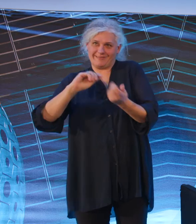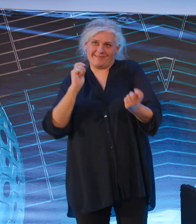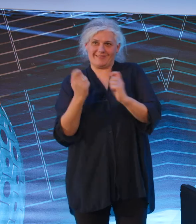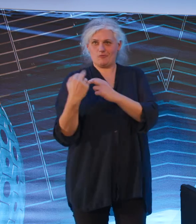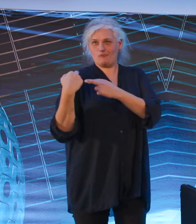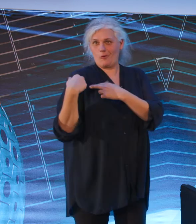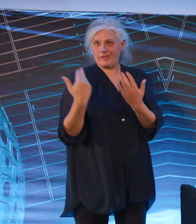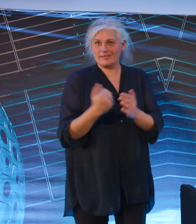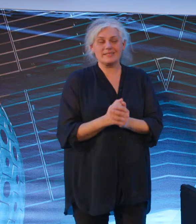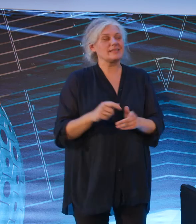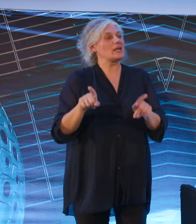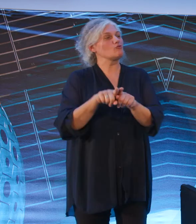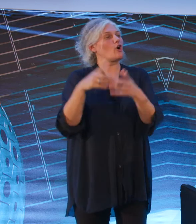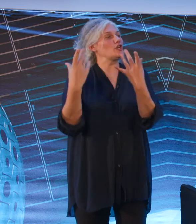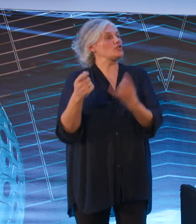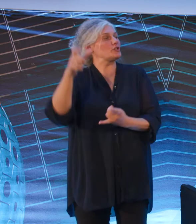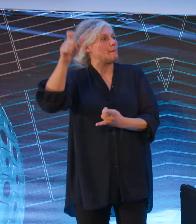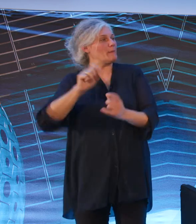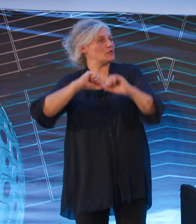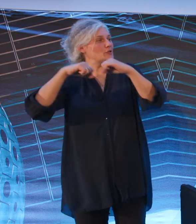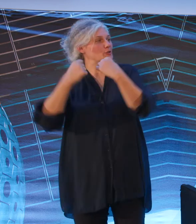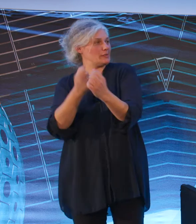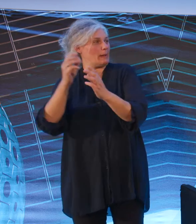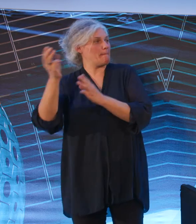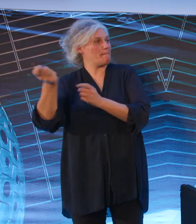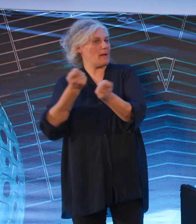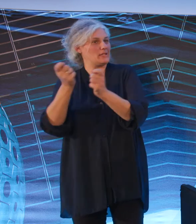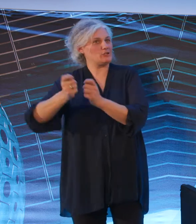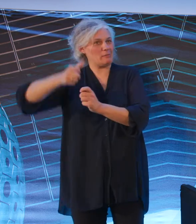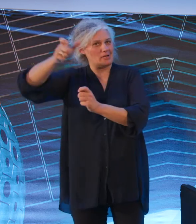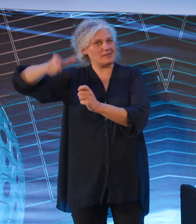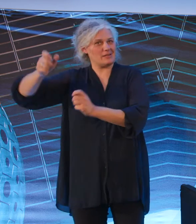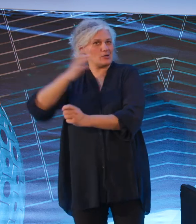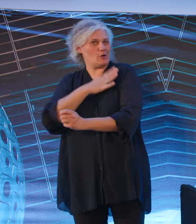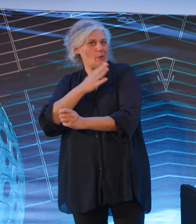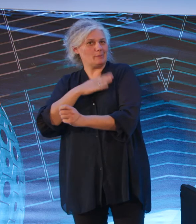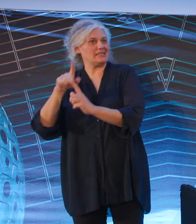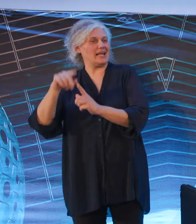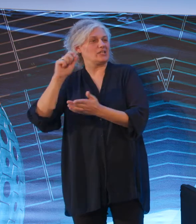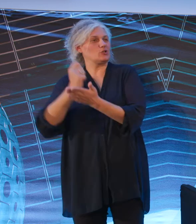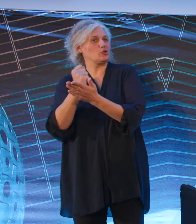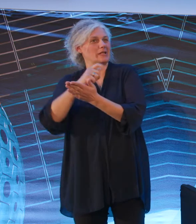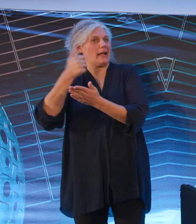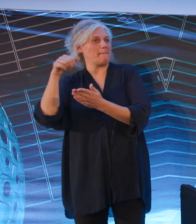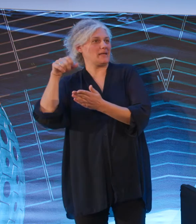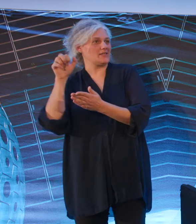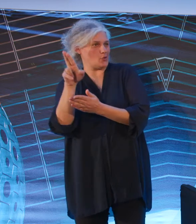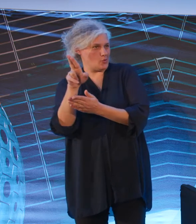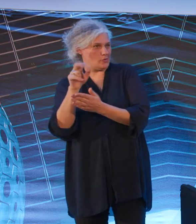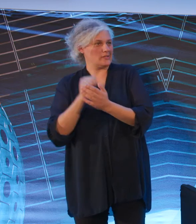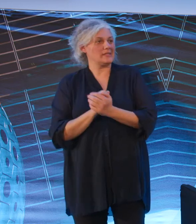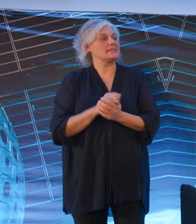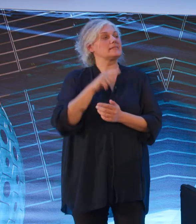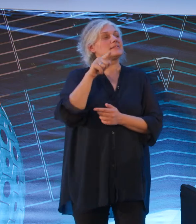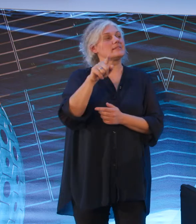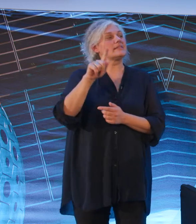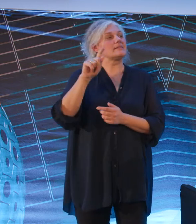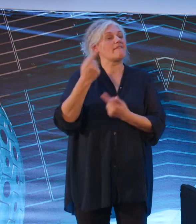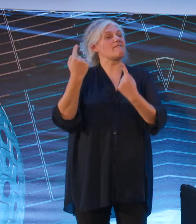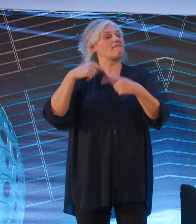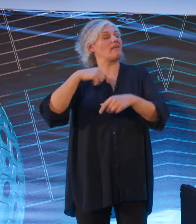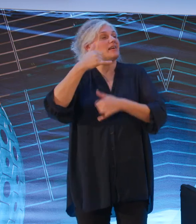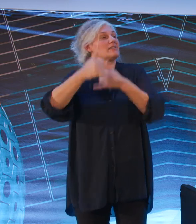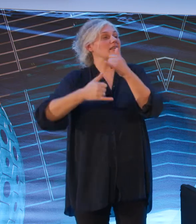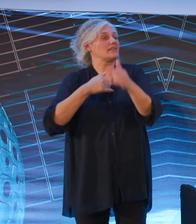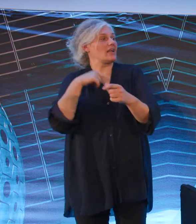She's also chairperson of the Society's Management Committee and is a student ambassador this year. Kaylee is in her final year of her BA in English and